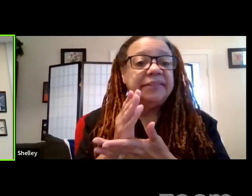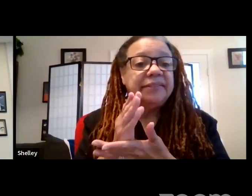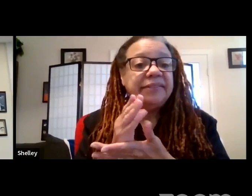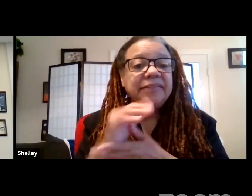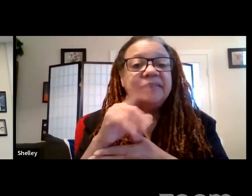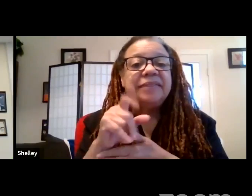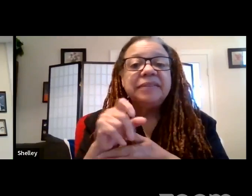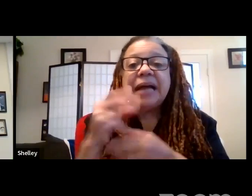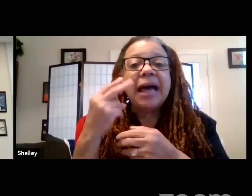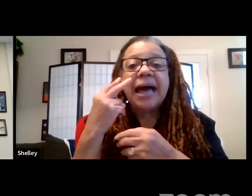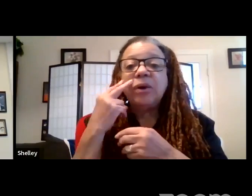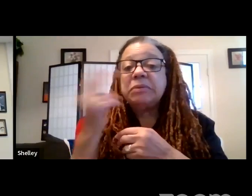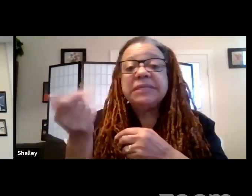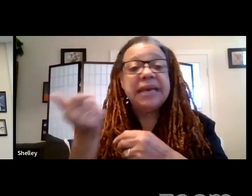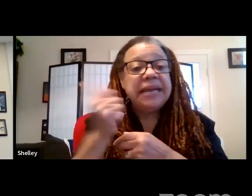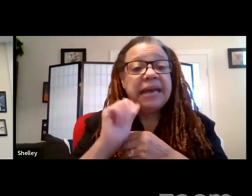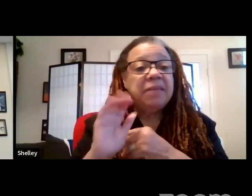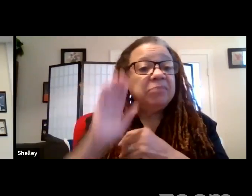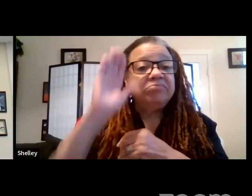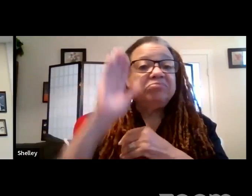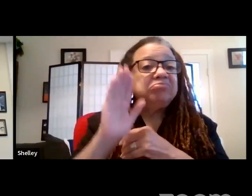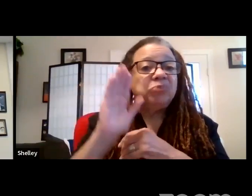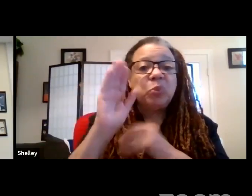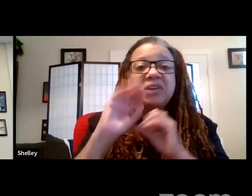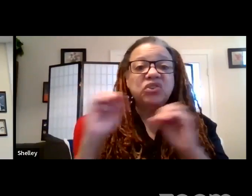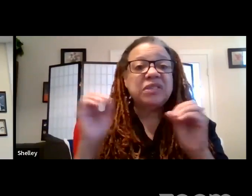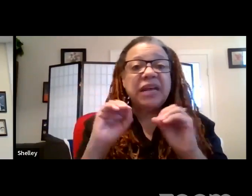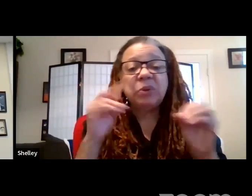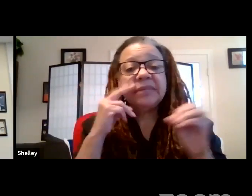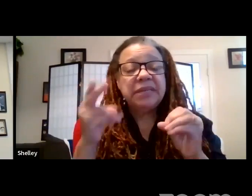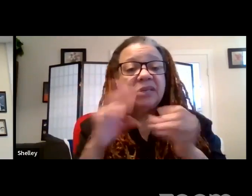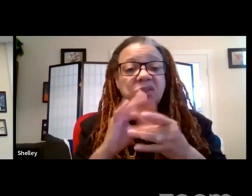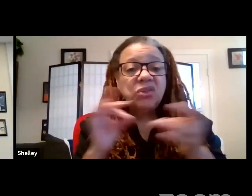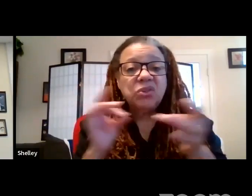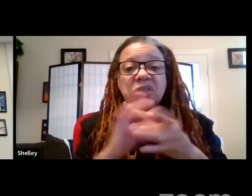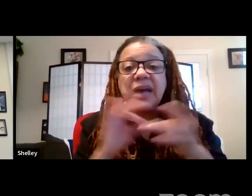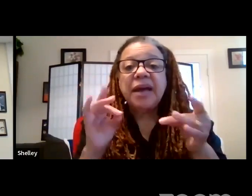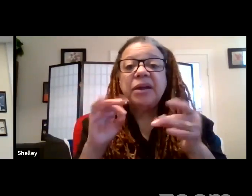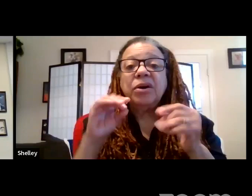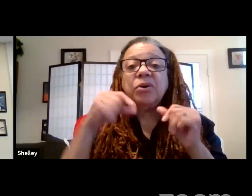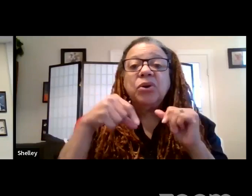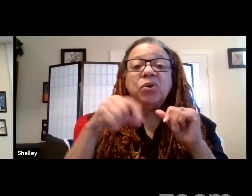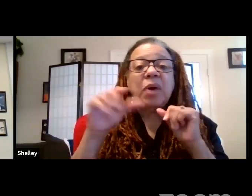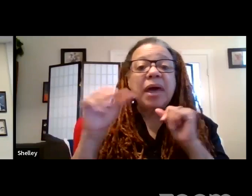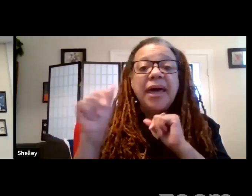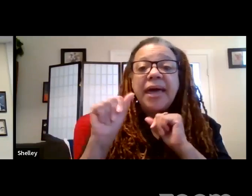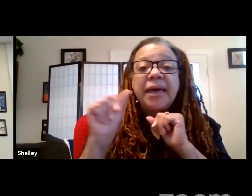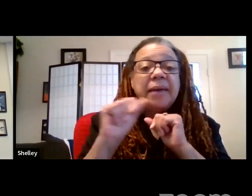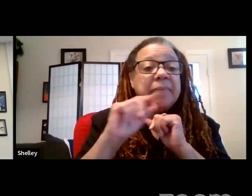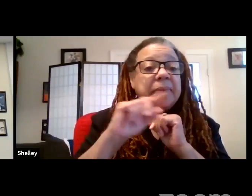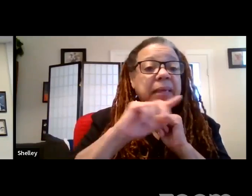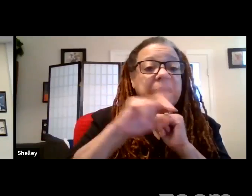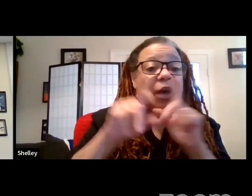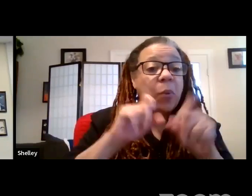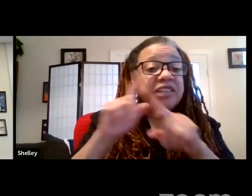I don't see any other questions in the chat or the Q&A. So if anybody else has any,